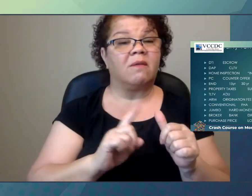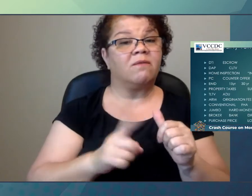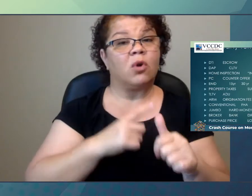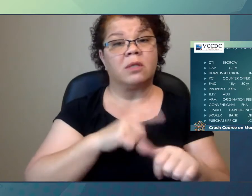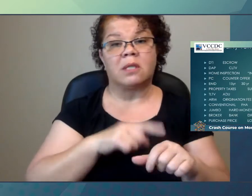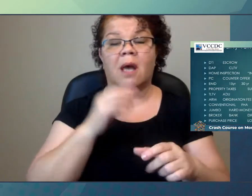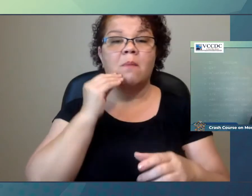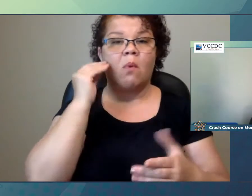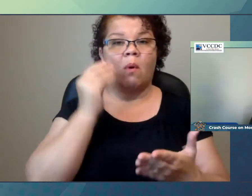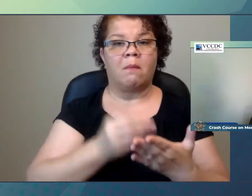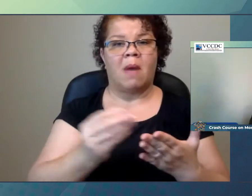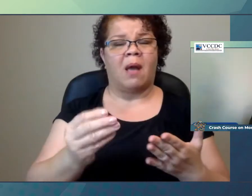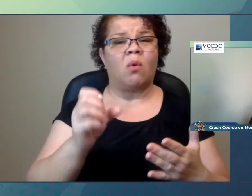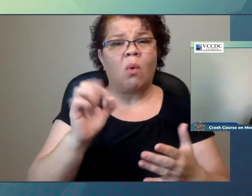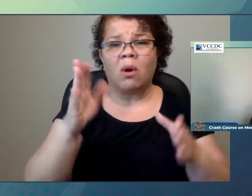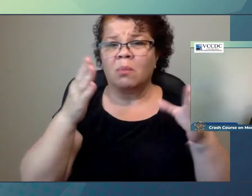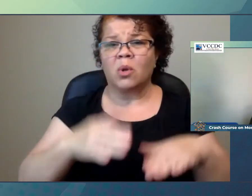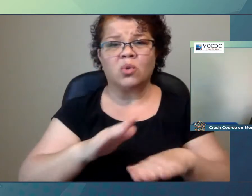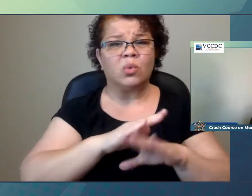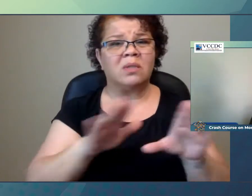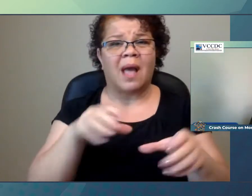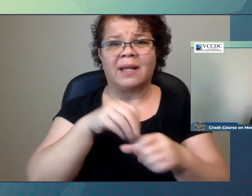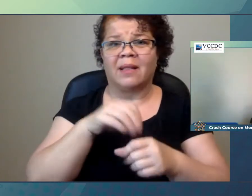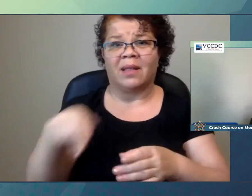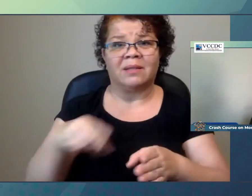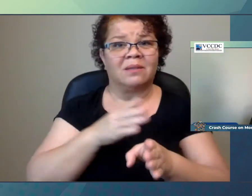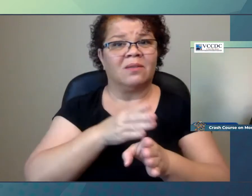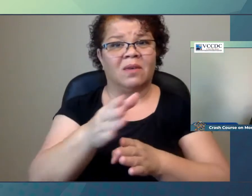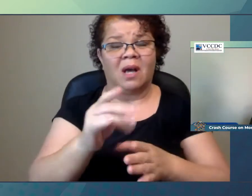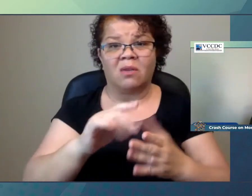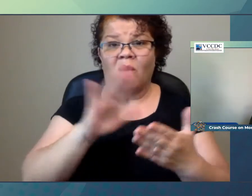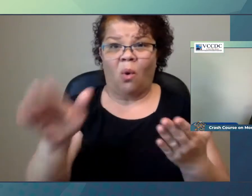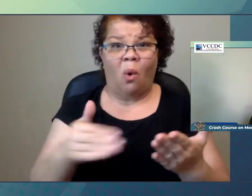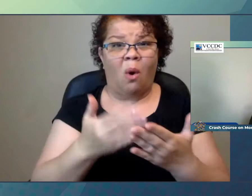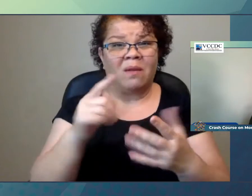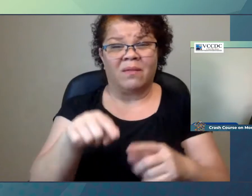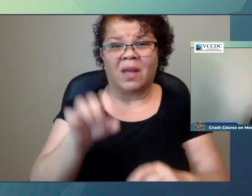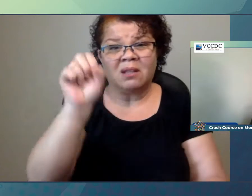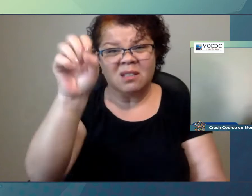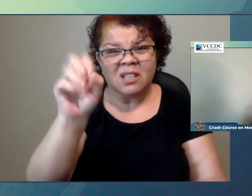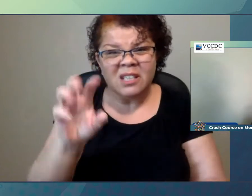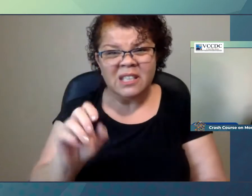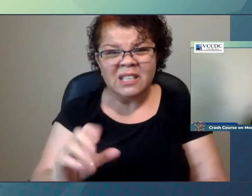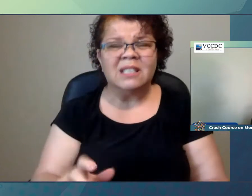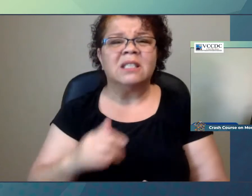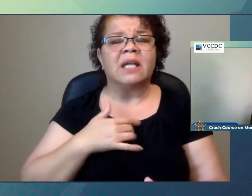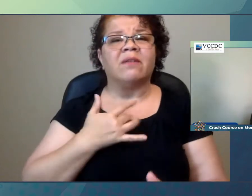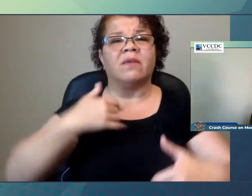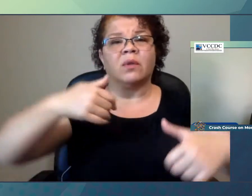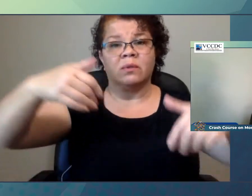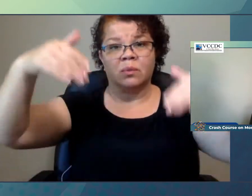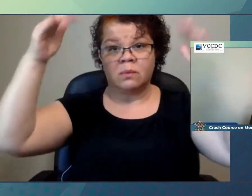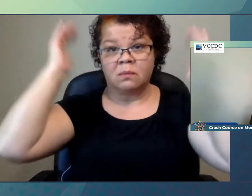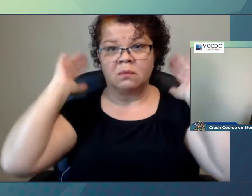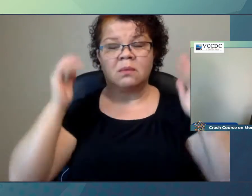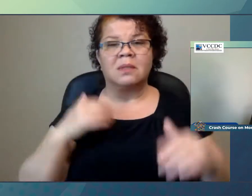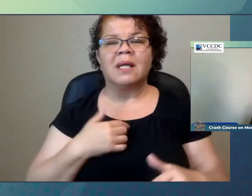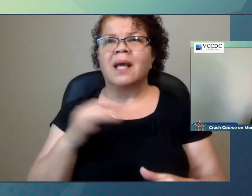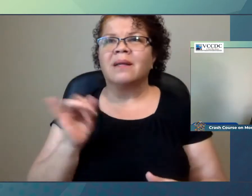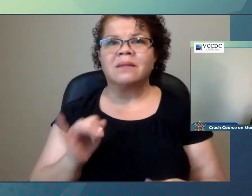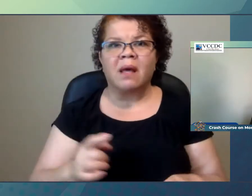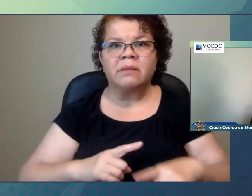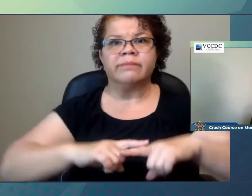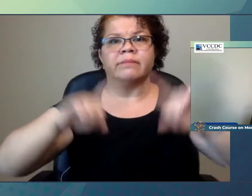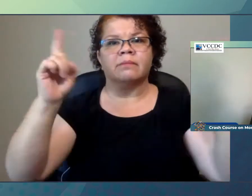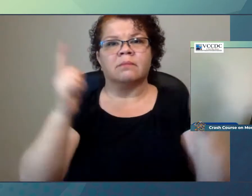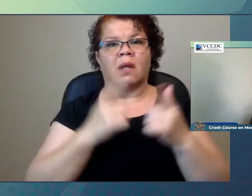in our industry, all of this information can be extremely overwhelming, and it's almost like a different language.